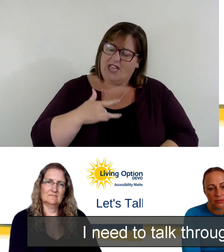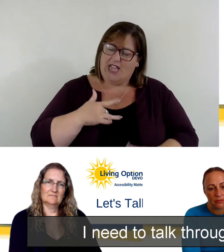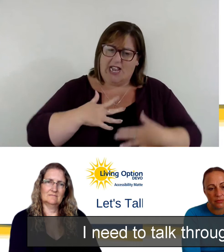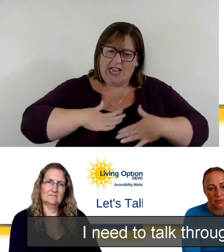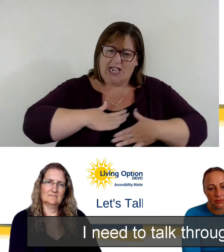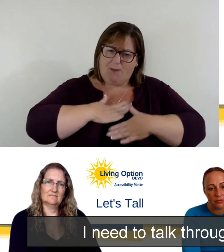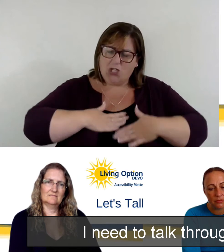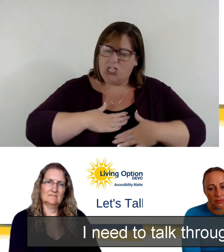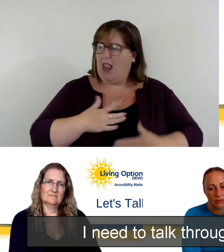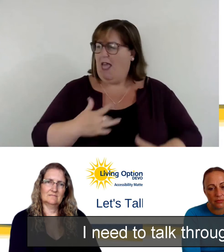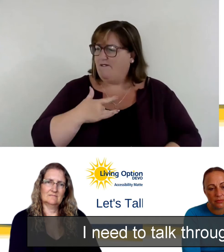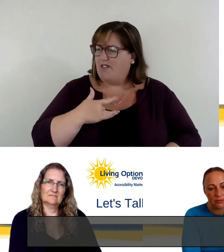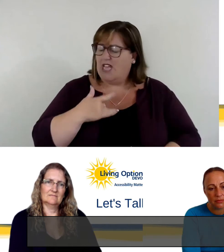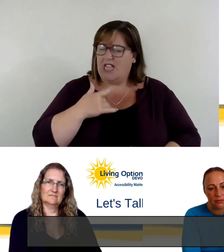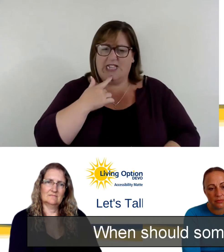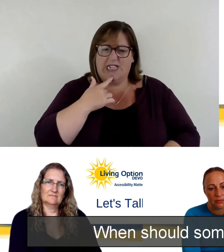talk through with somebody.